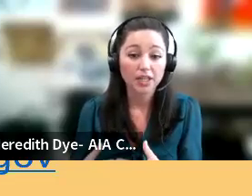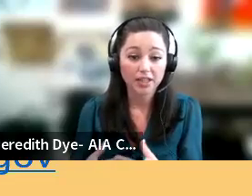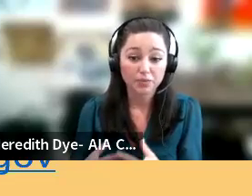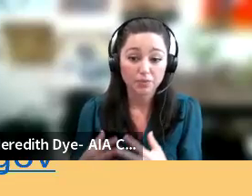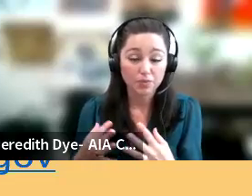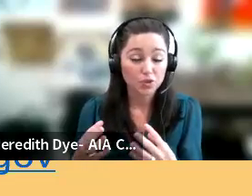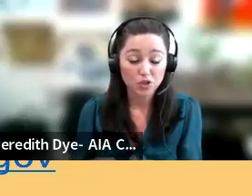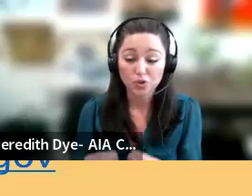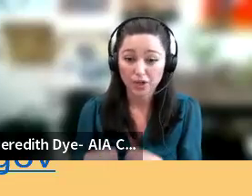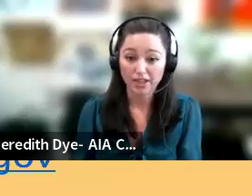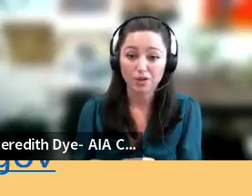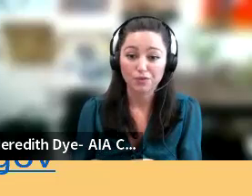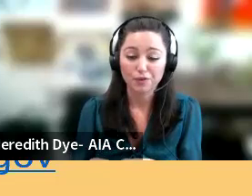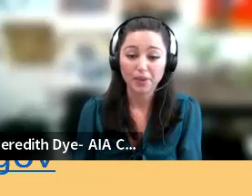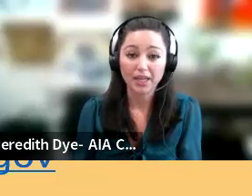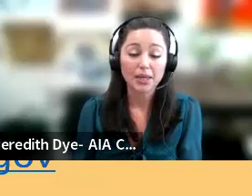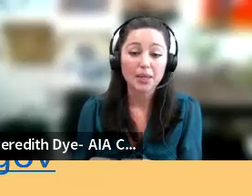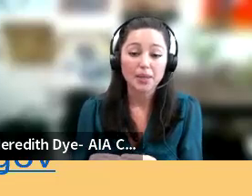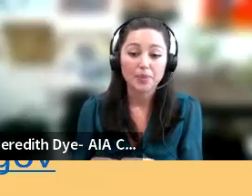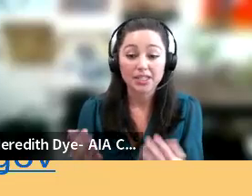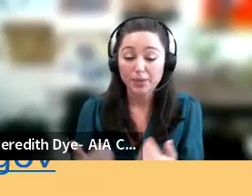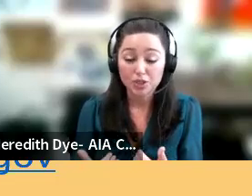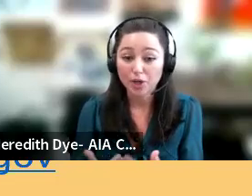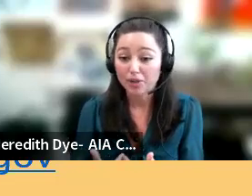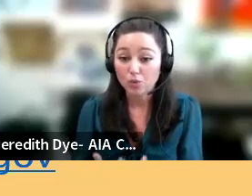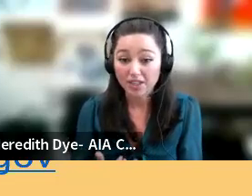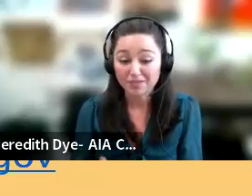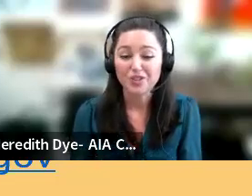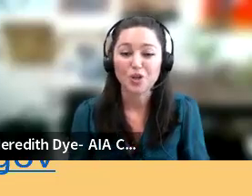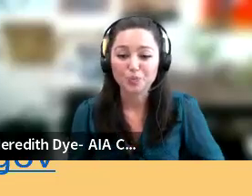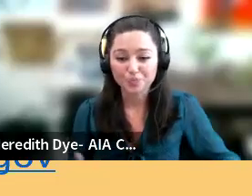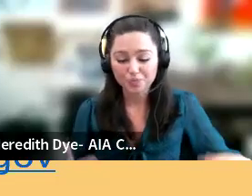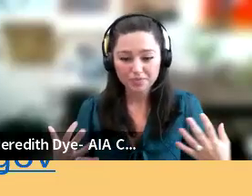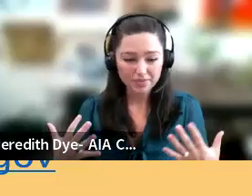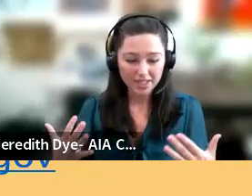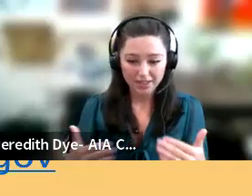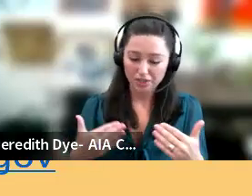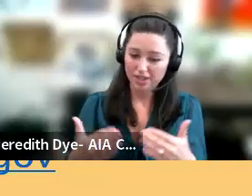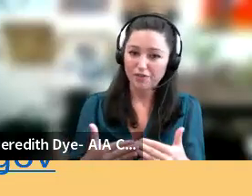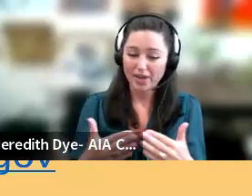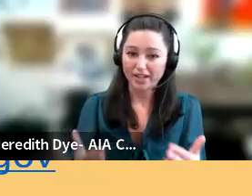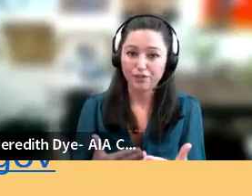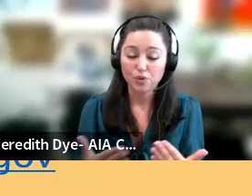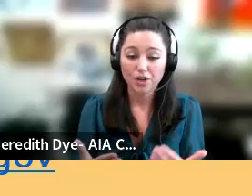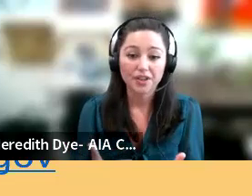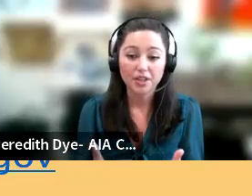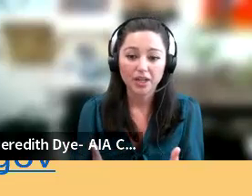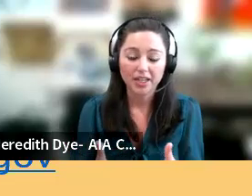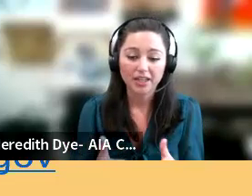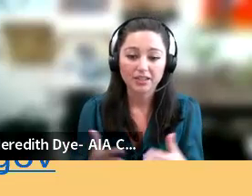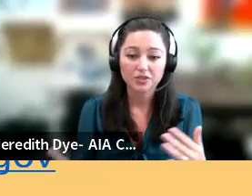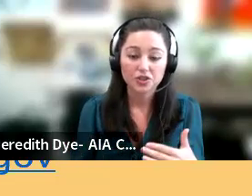it's so greatly helpful for me because I'm a department of one. So if there's a lot of back and